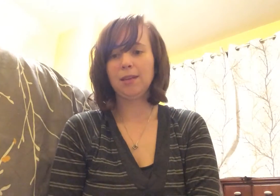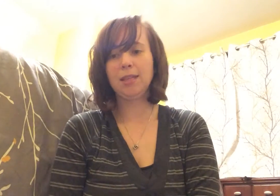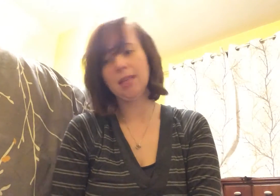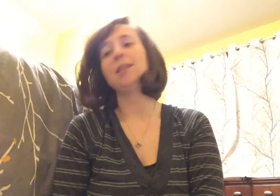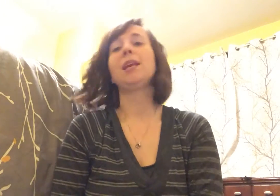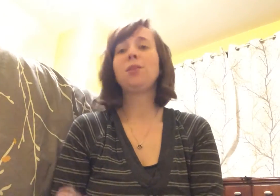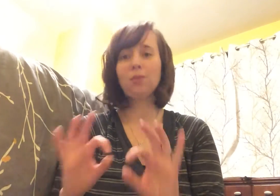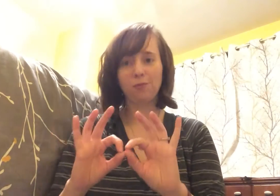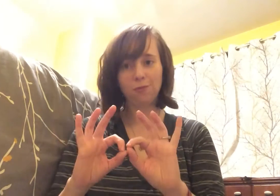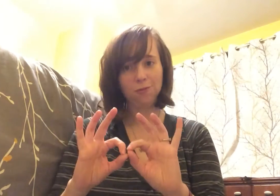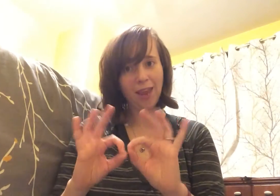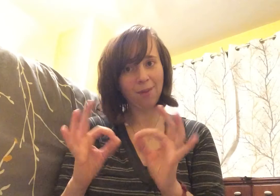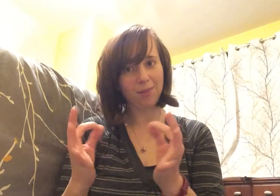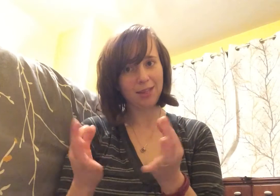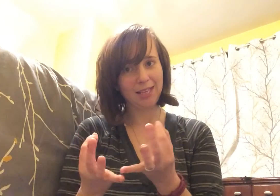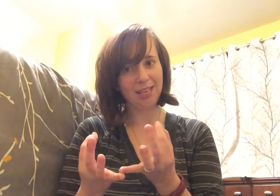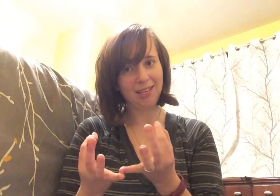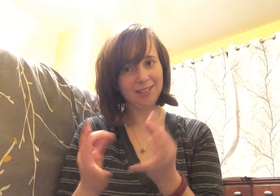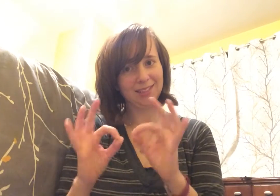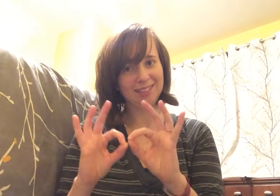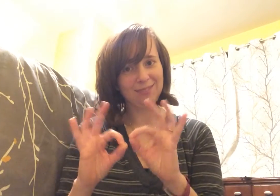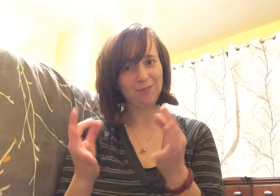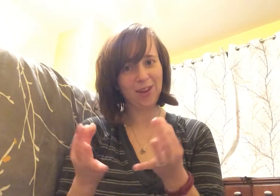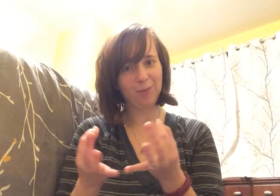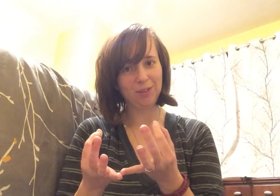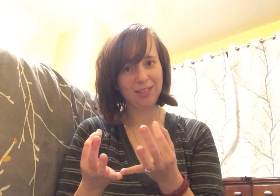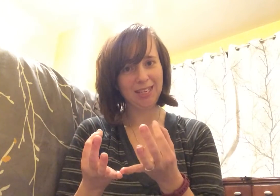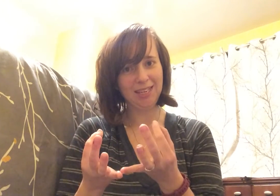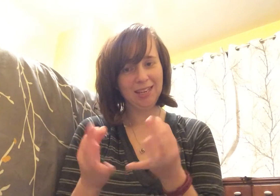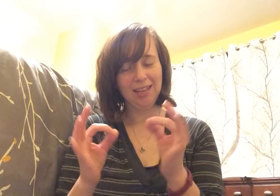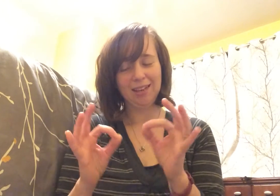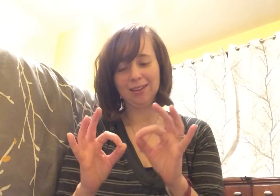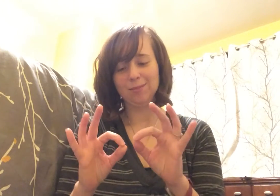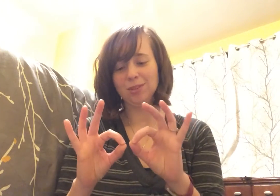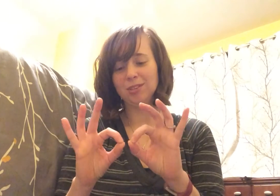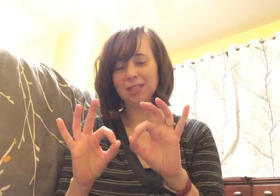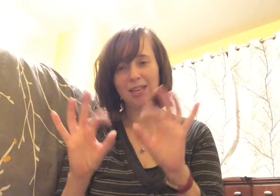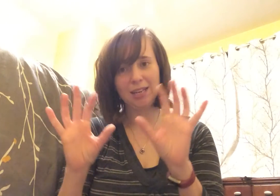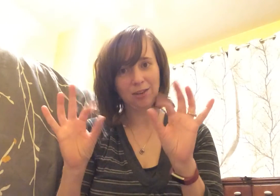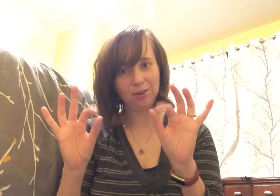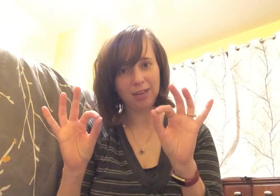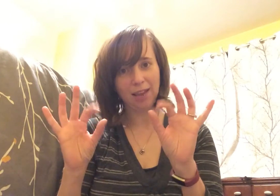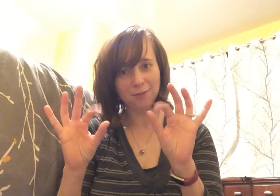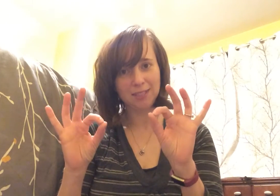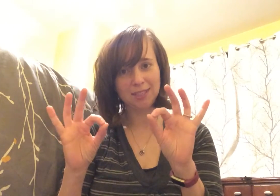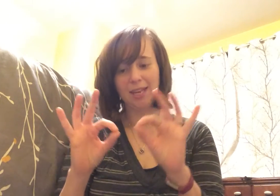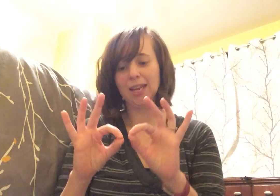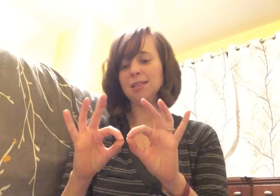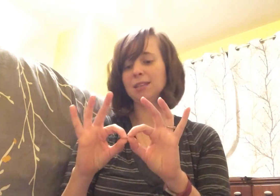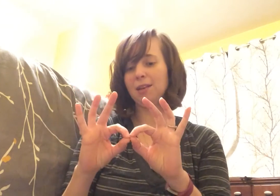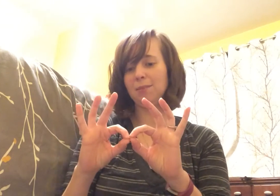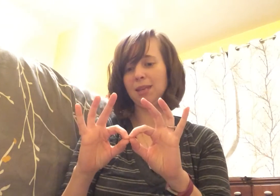and then in your family, this is family. So you're just taking your F's and just kind of making